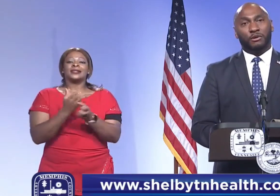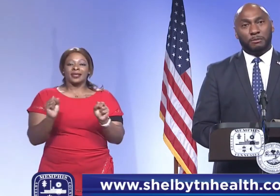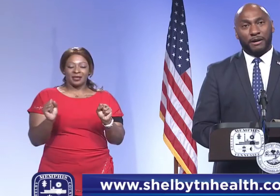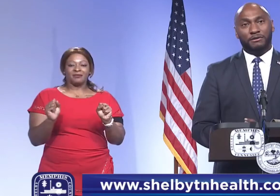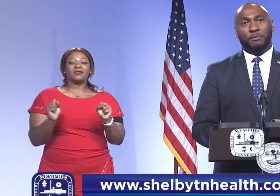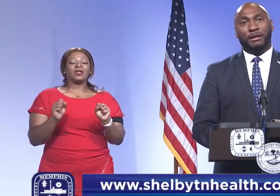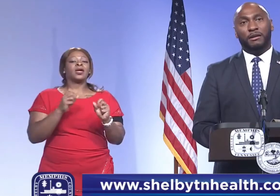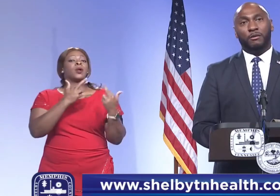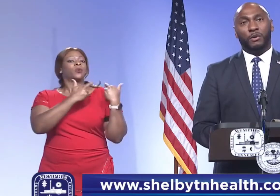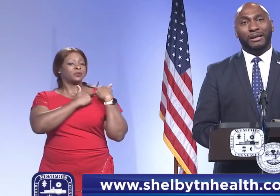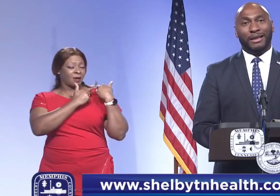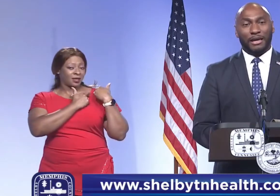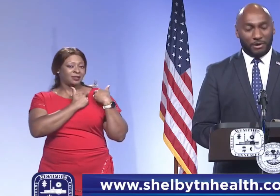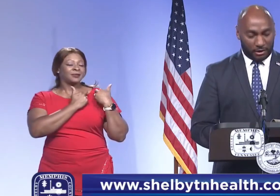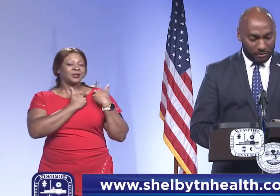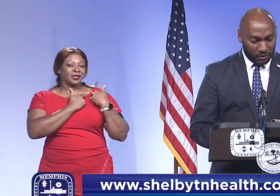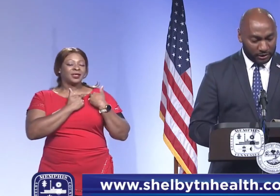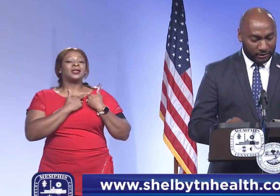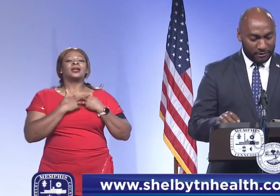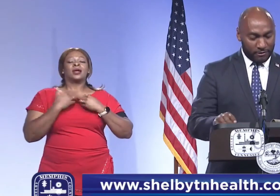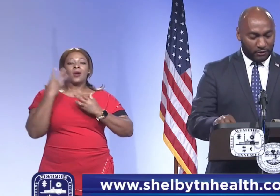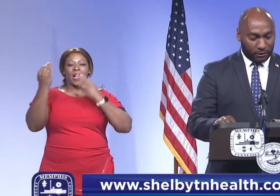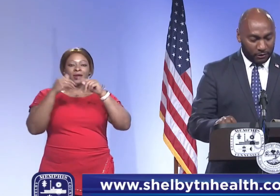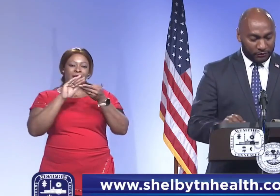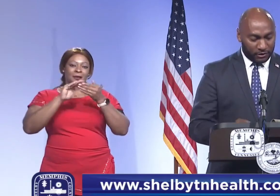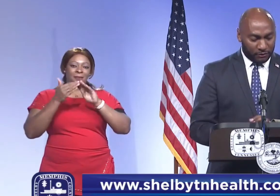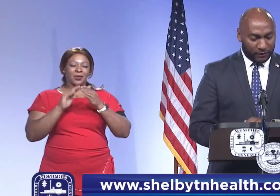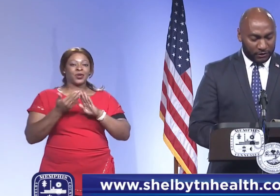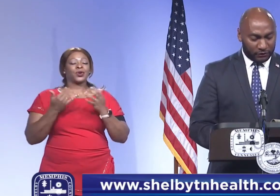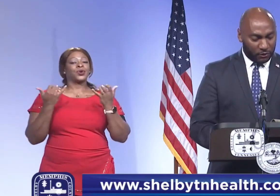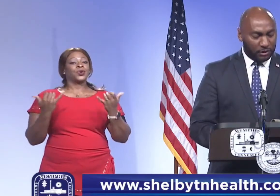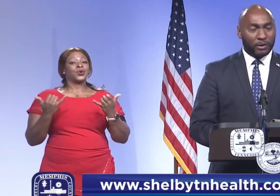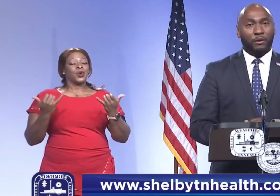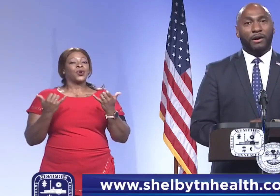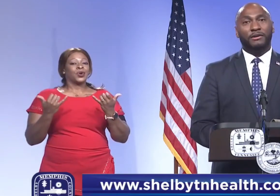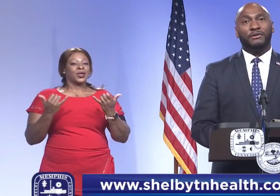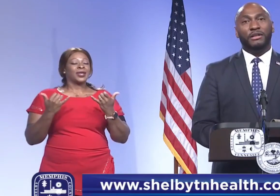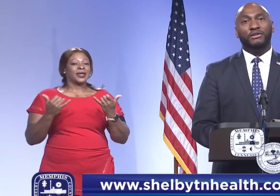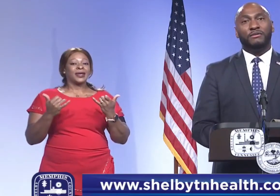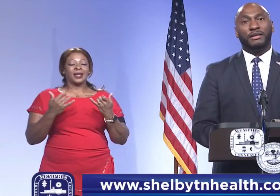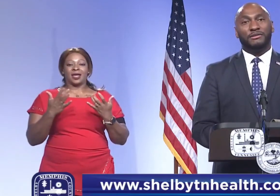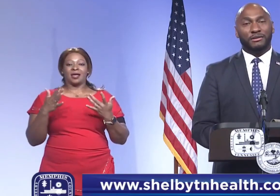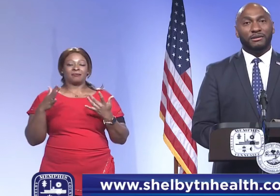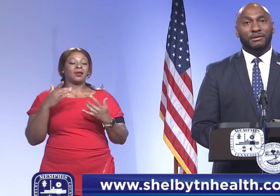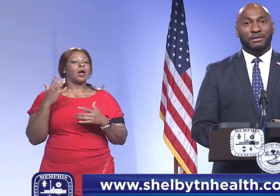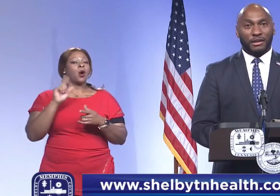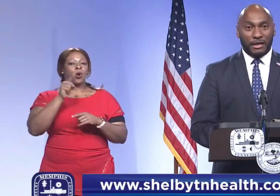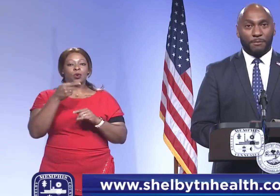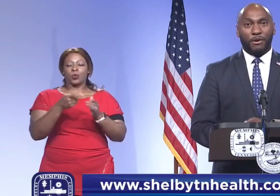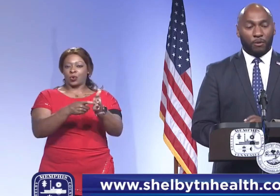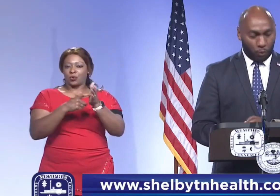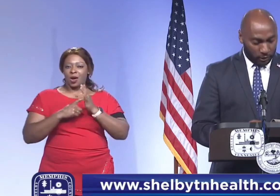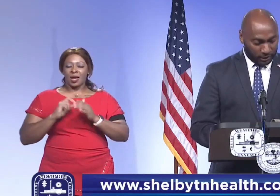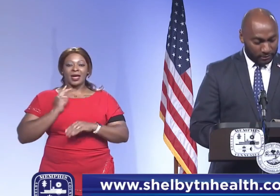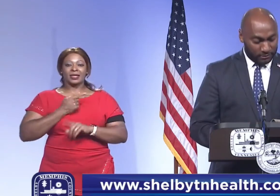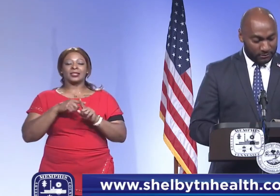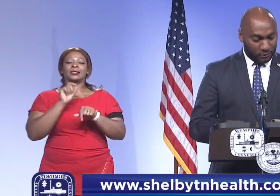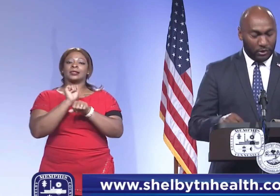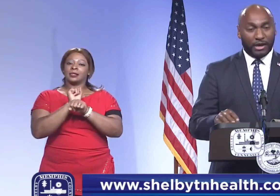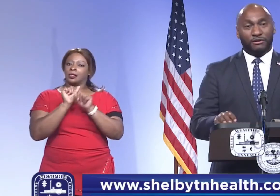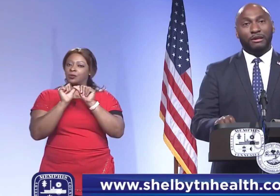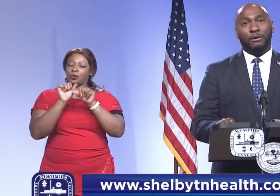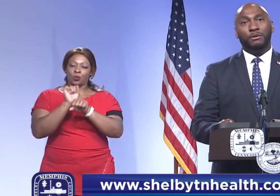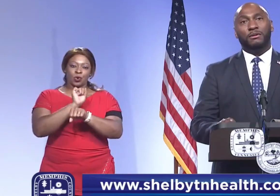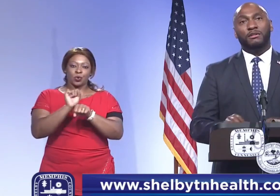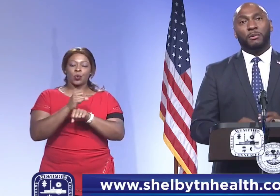and responsibly reclaim community. The current state of affairs only requires each of us to keep working. We